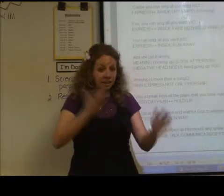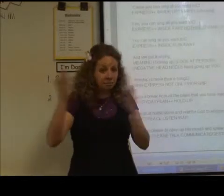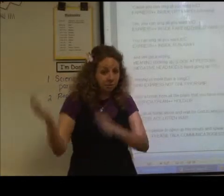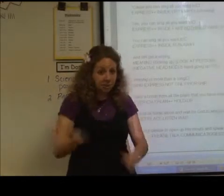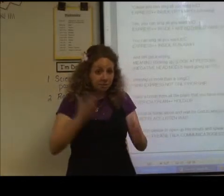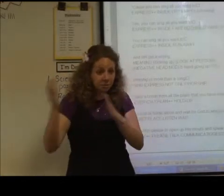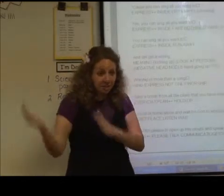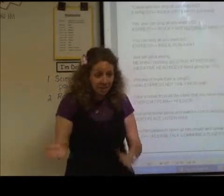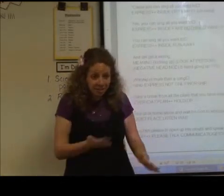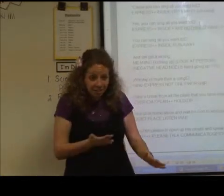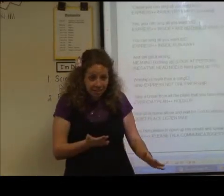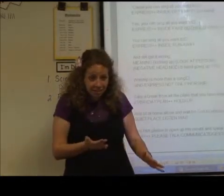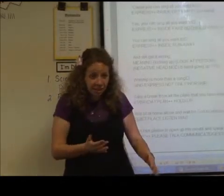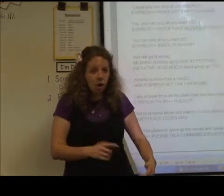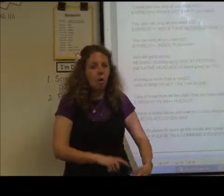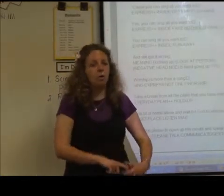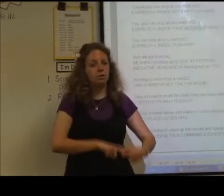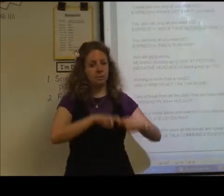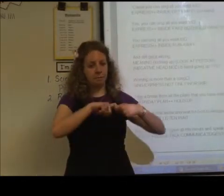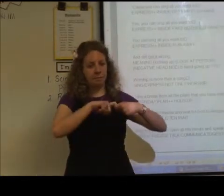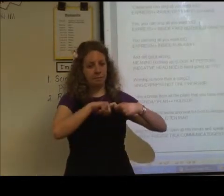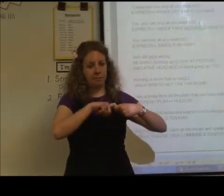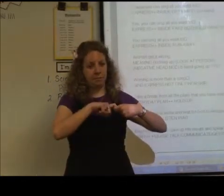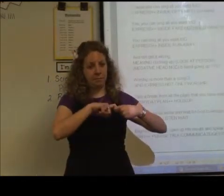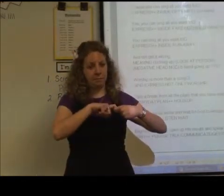plan. Hold on.